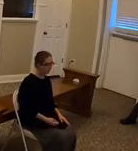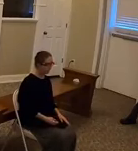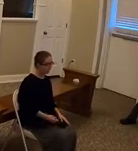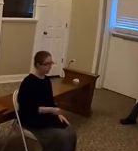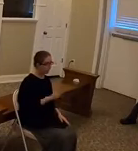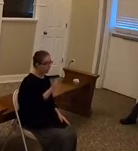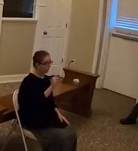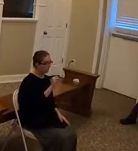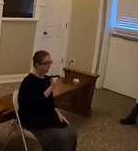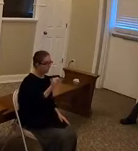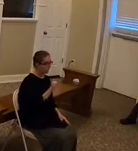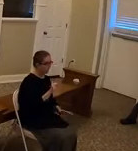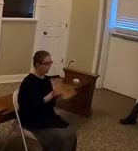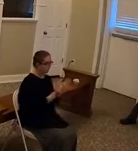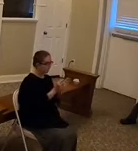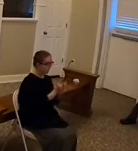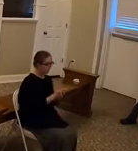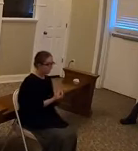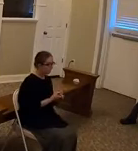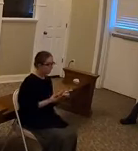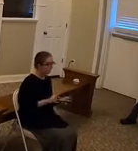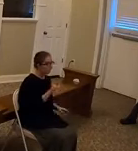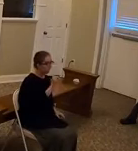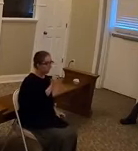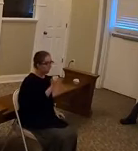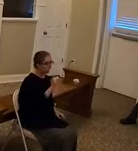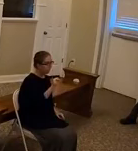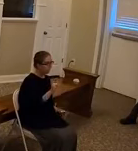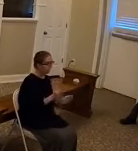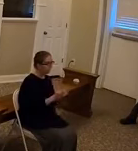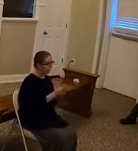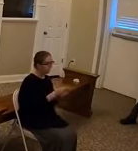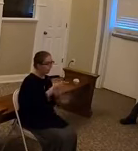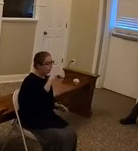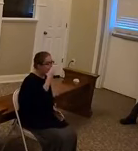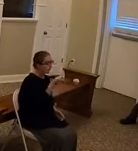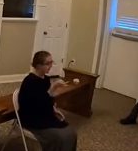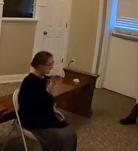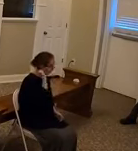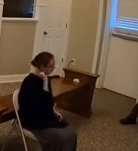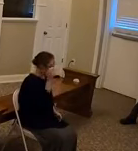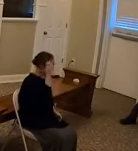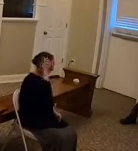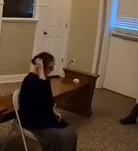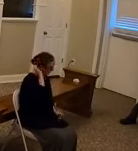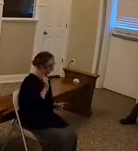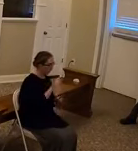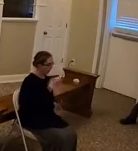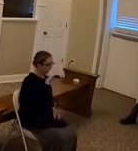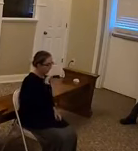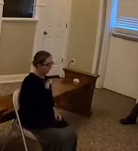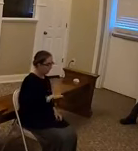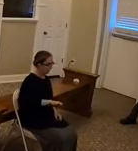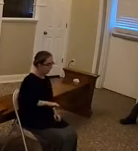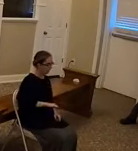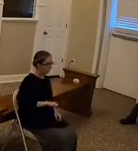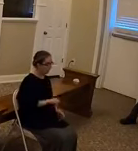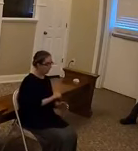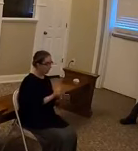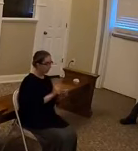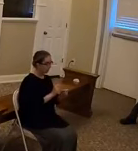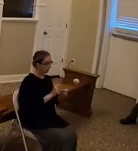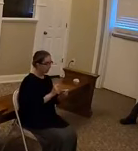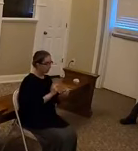That was Roman law. But what Roman law said was that when an emperor began to get